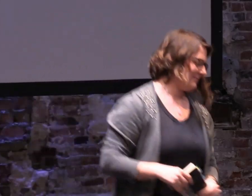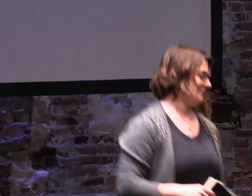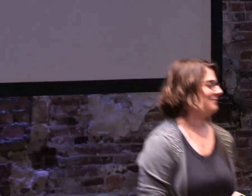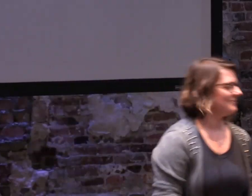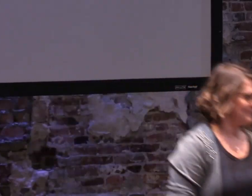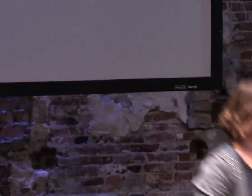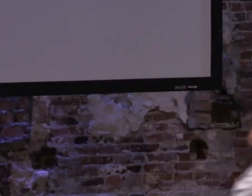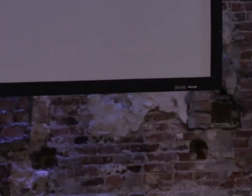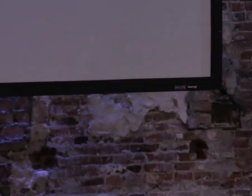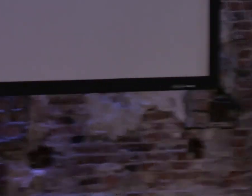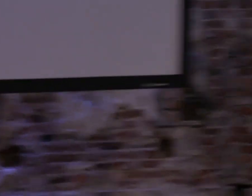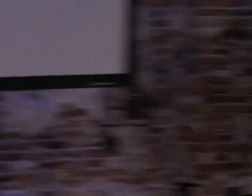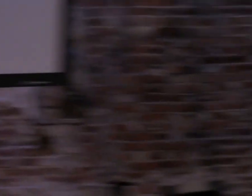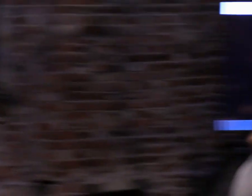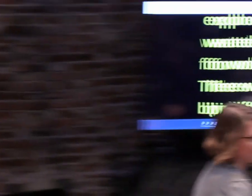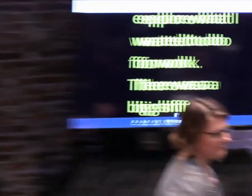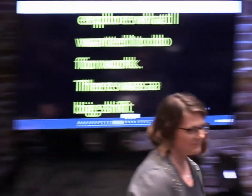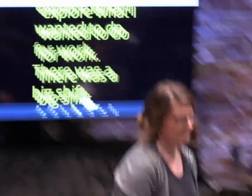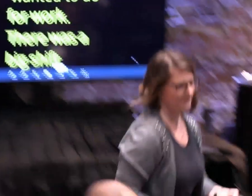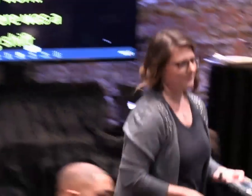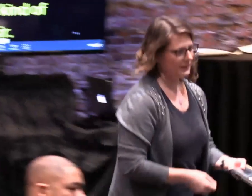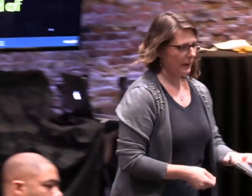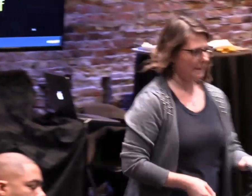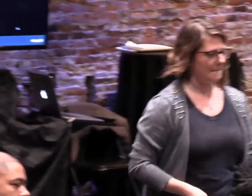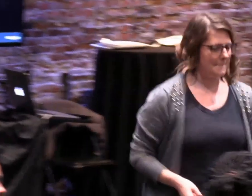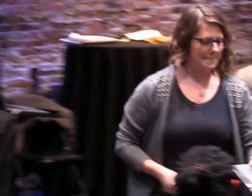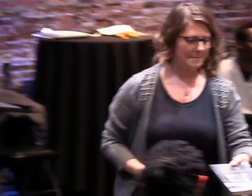was the moment when things became clear for me.